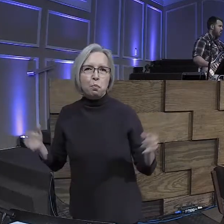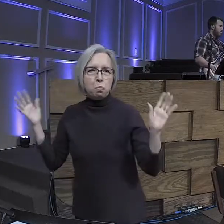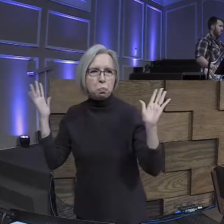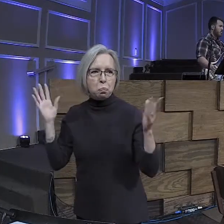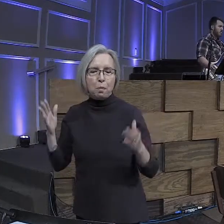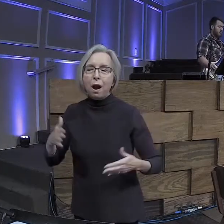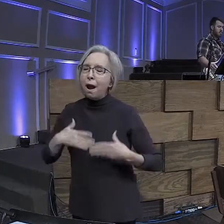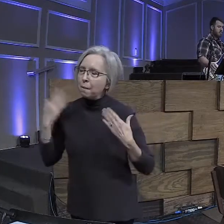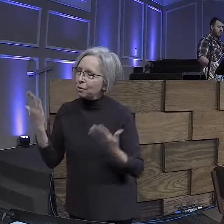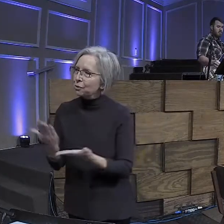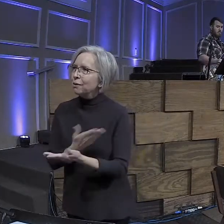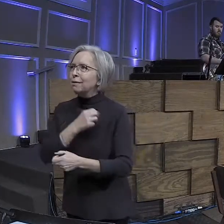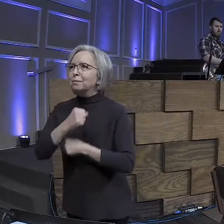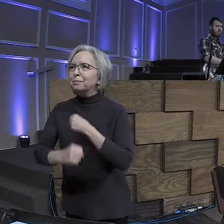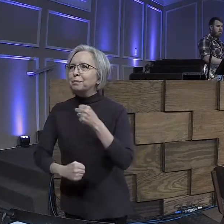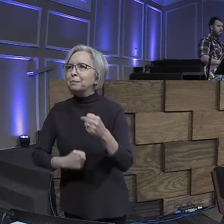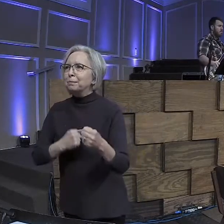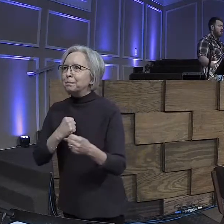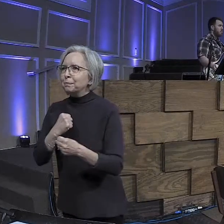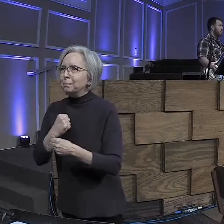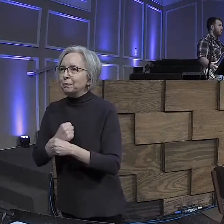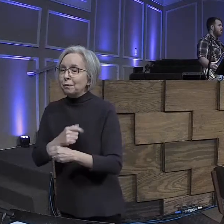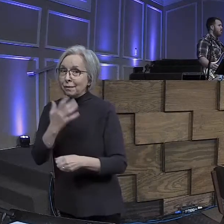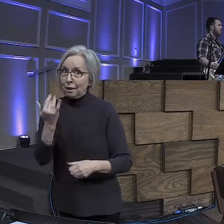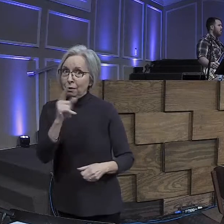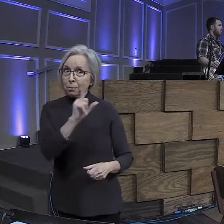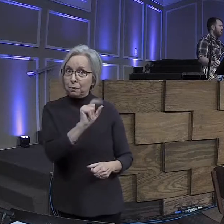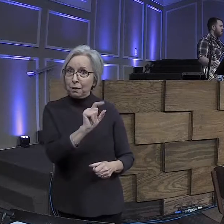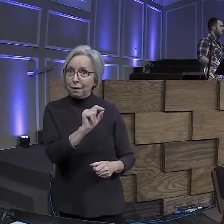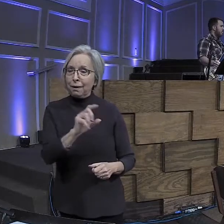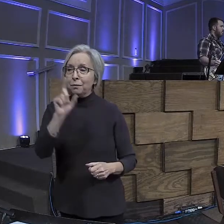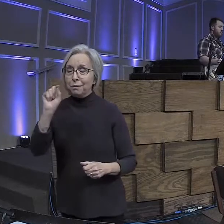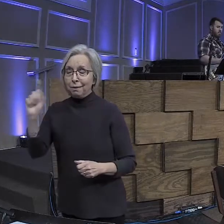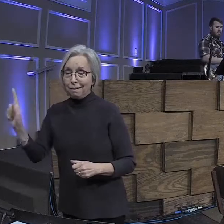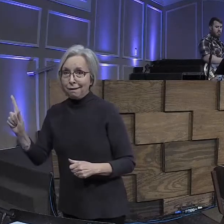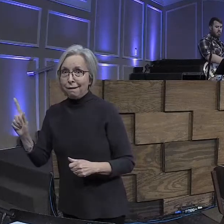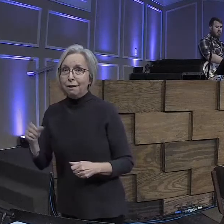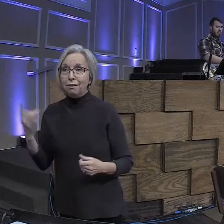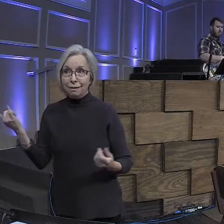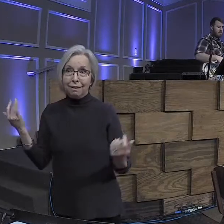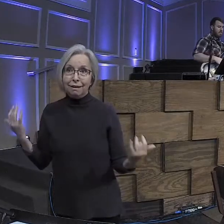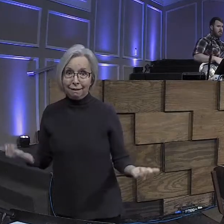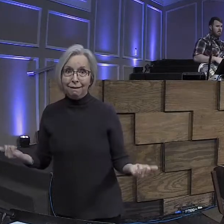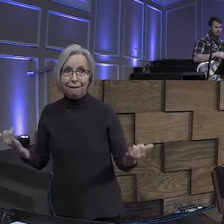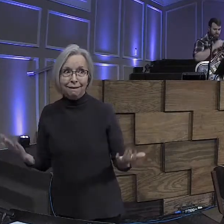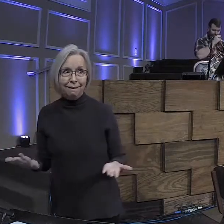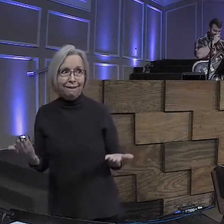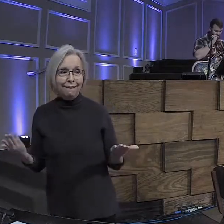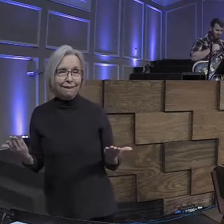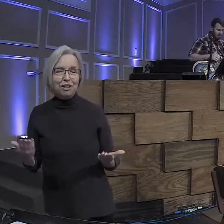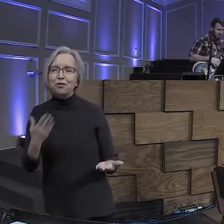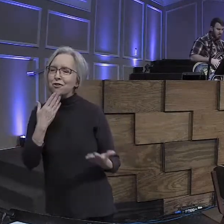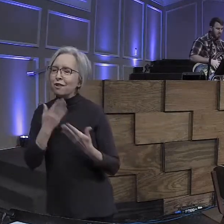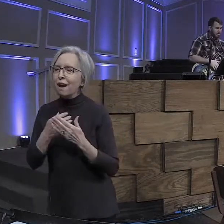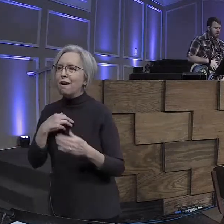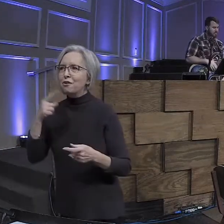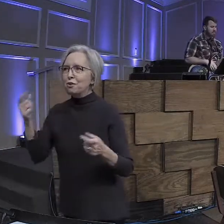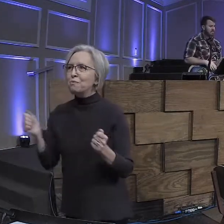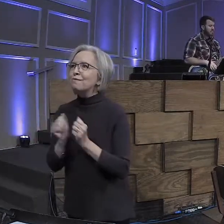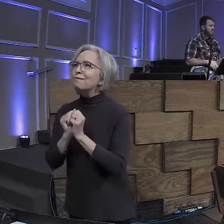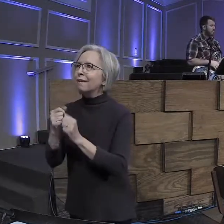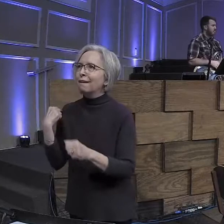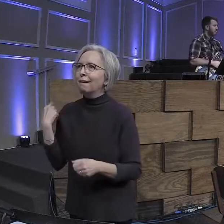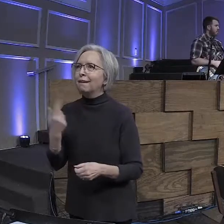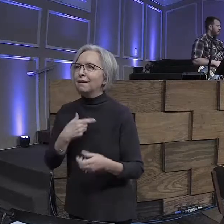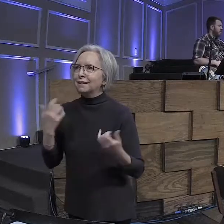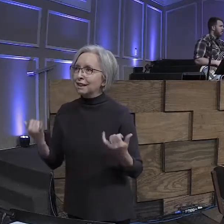Happy New Year. It's 2021. Are you ready? Well, it's good to have you with us today if you're joining us